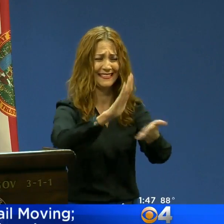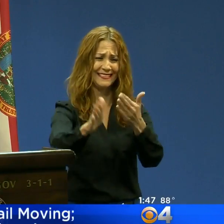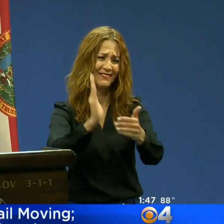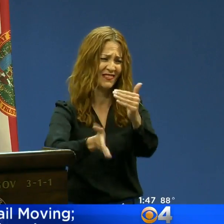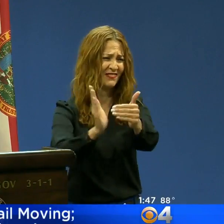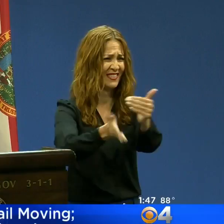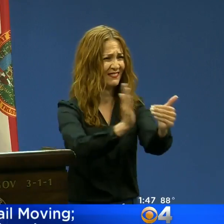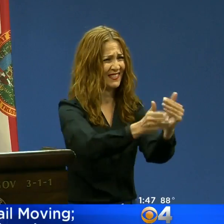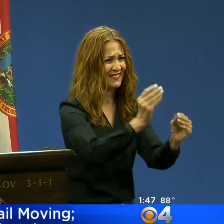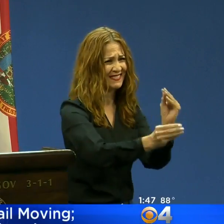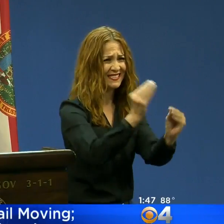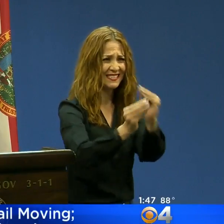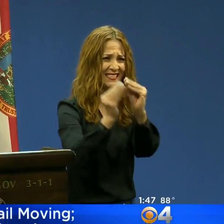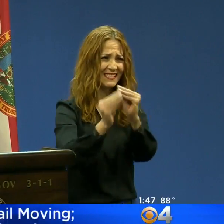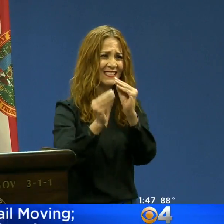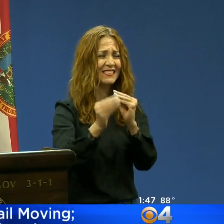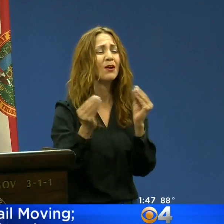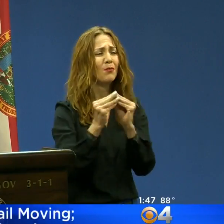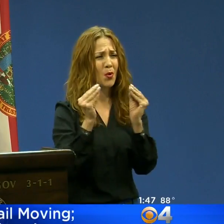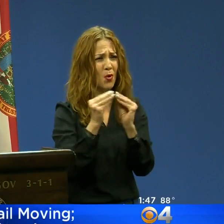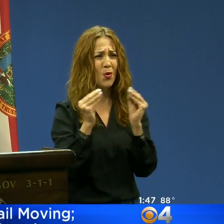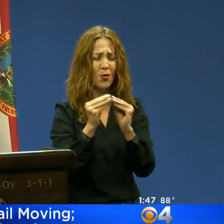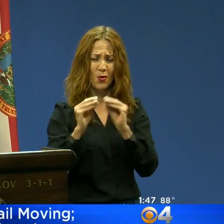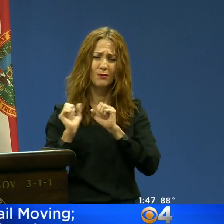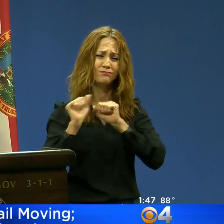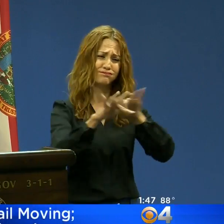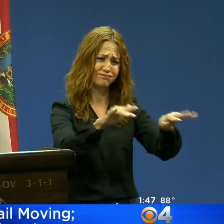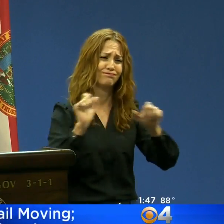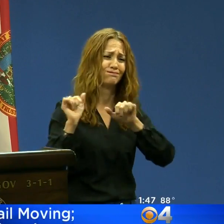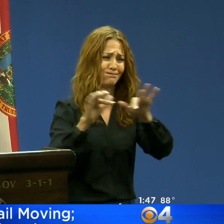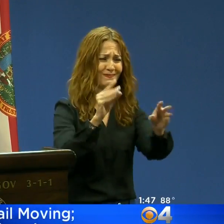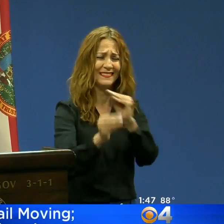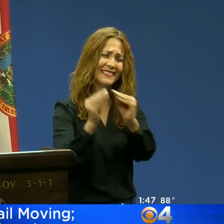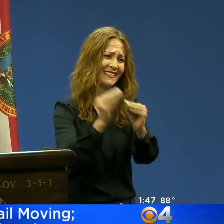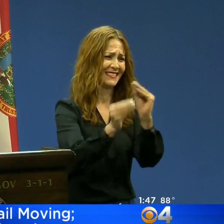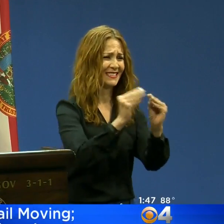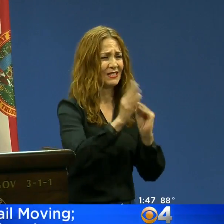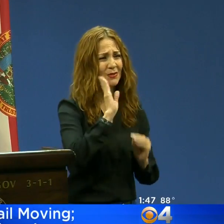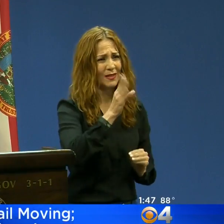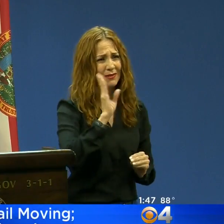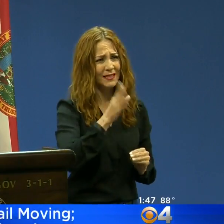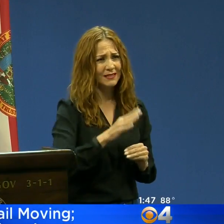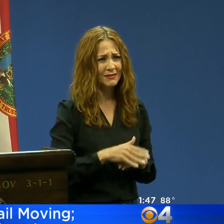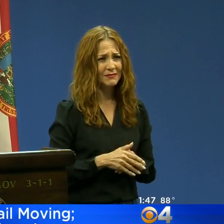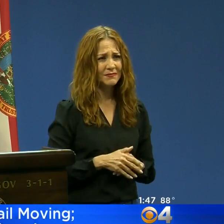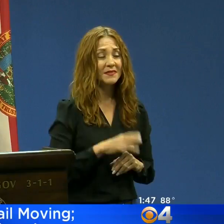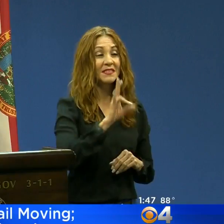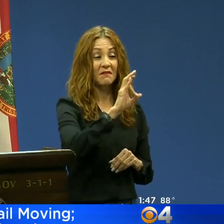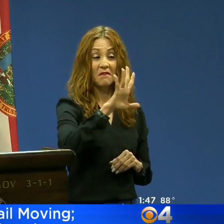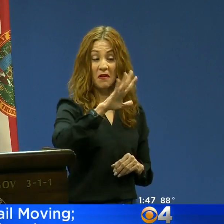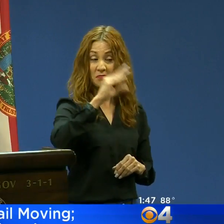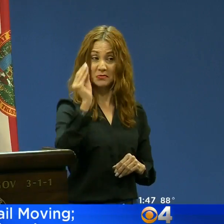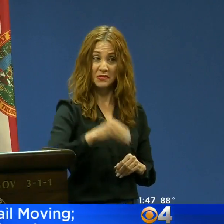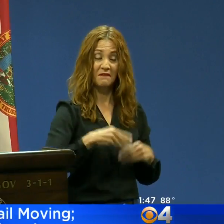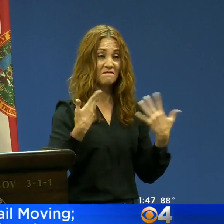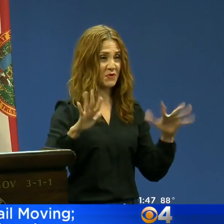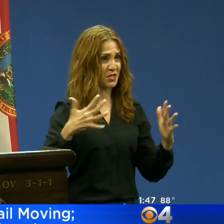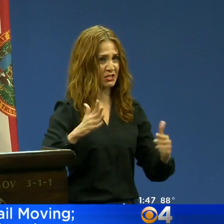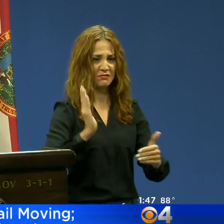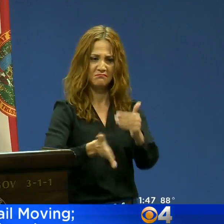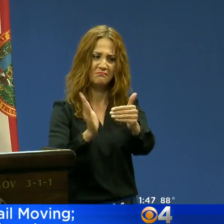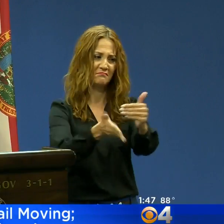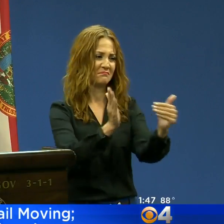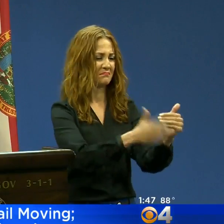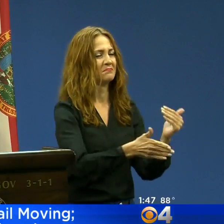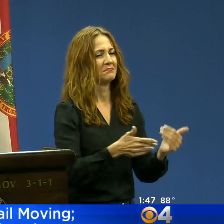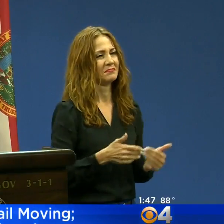now drivable. Signals, almost 60% of our traffic signals are up and running. There is a small percentage, maybe